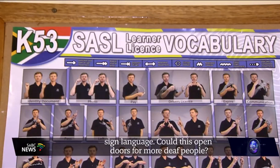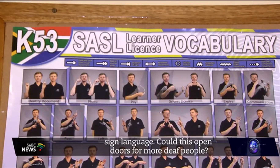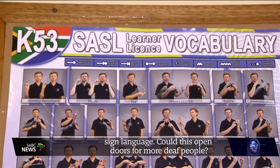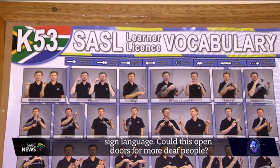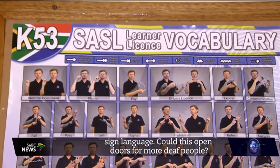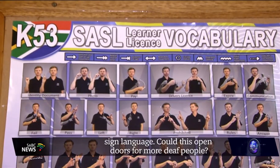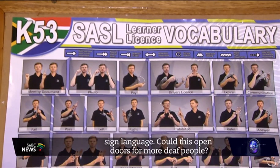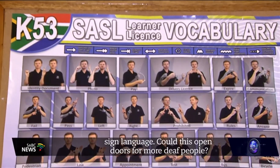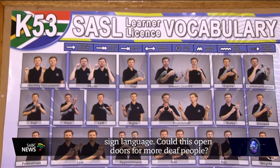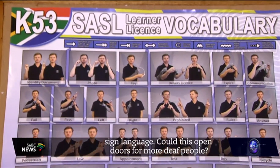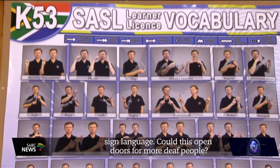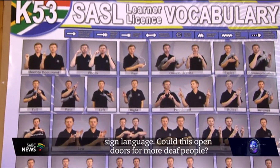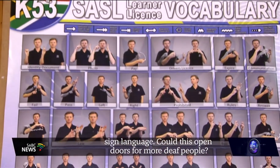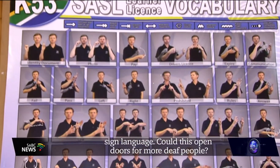bulela ditholo menyetla.